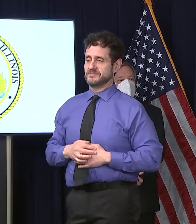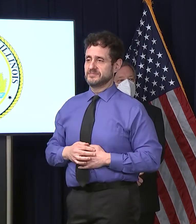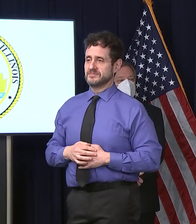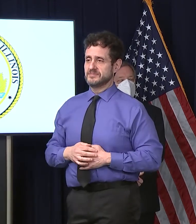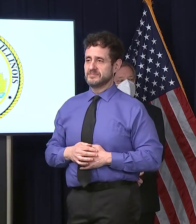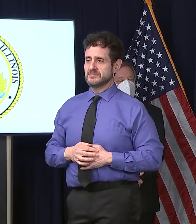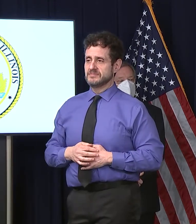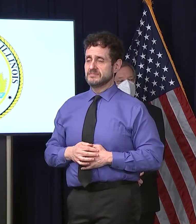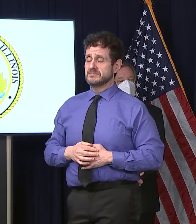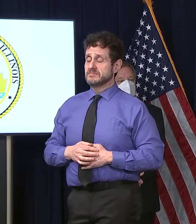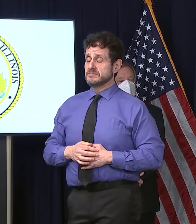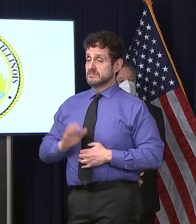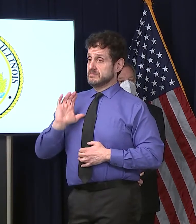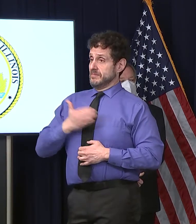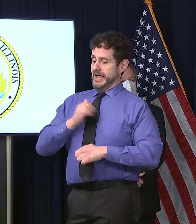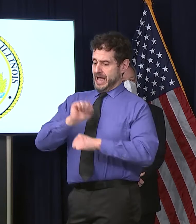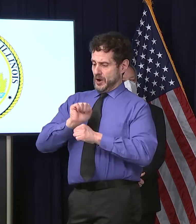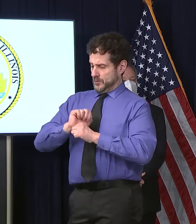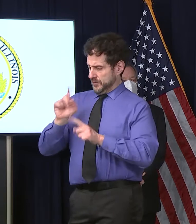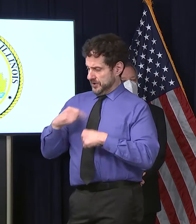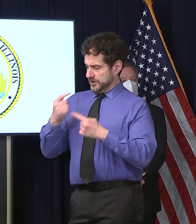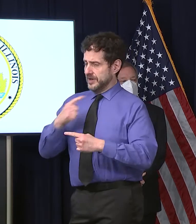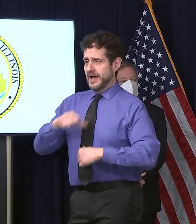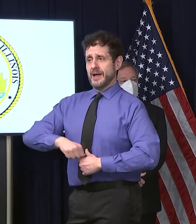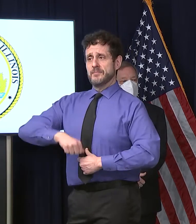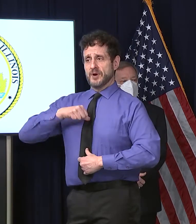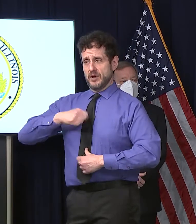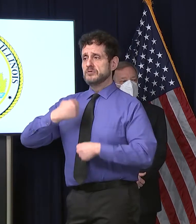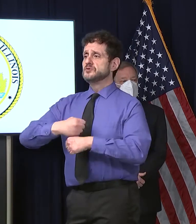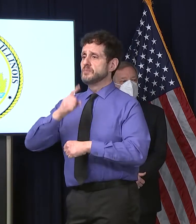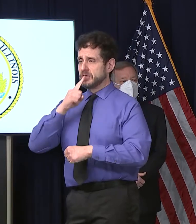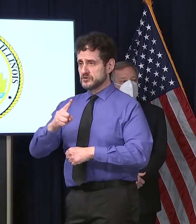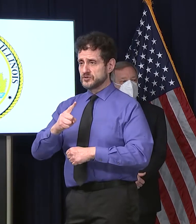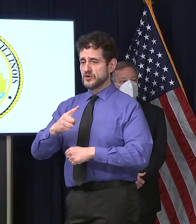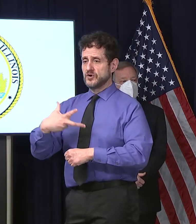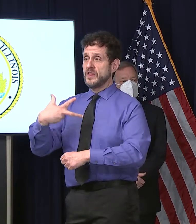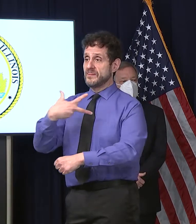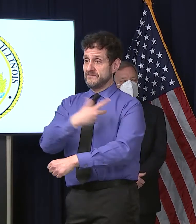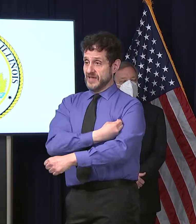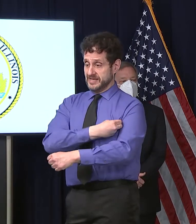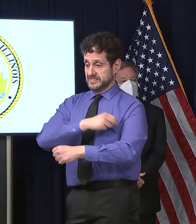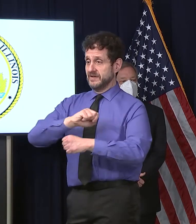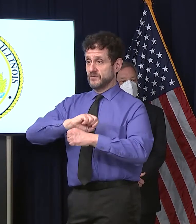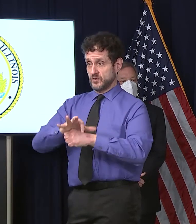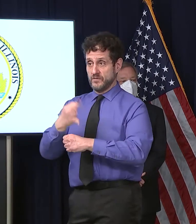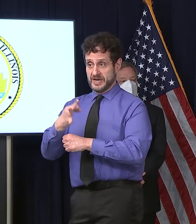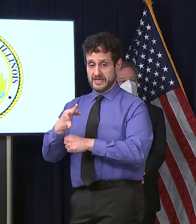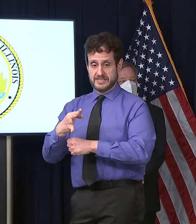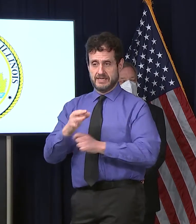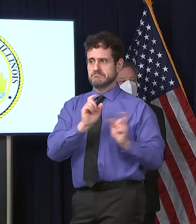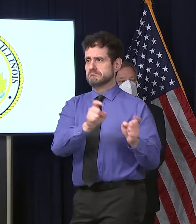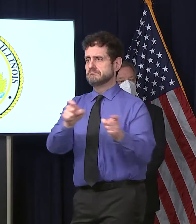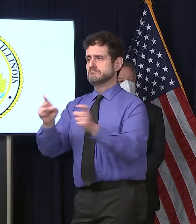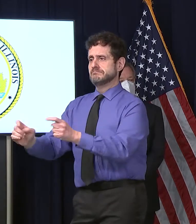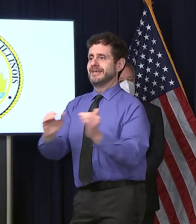I'm proud of the work being done to expand equitable access to the COVID-19 vaccine for the residents of